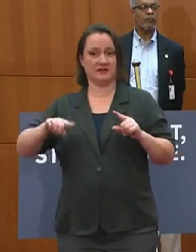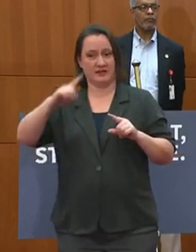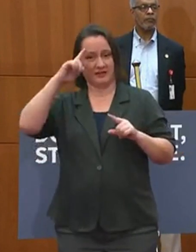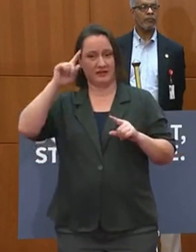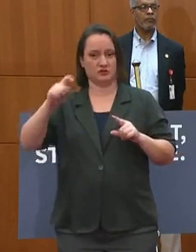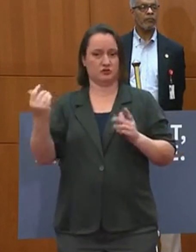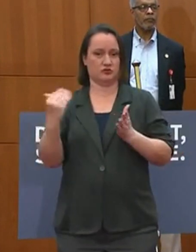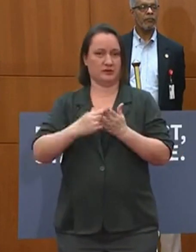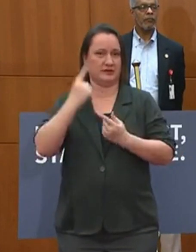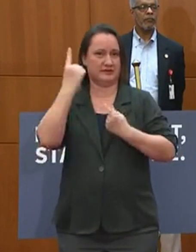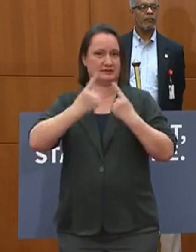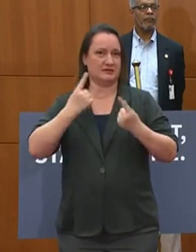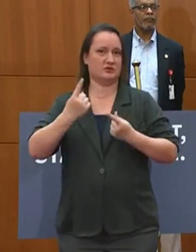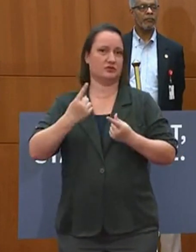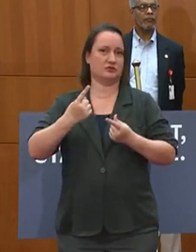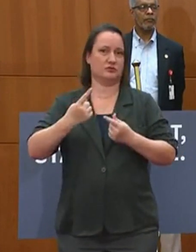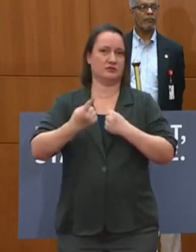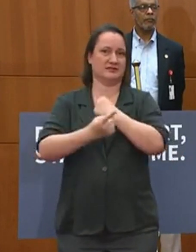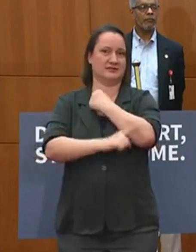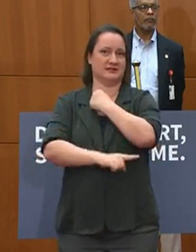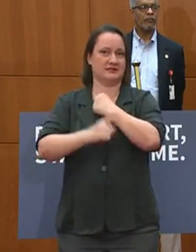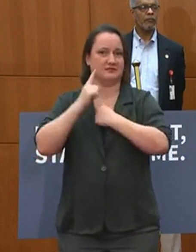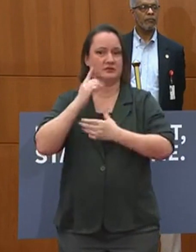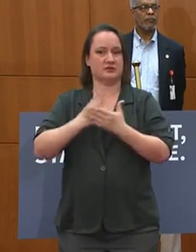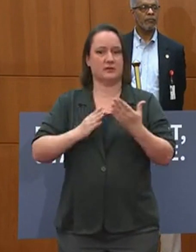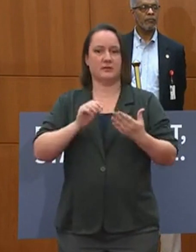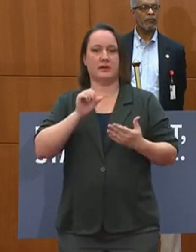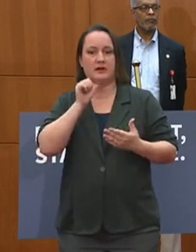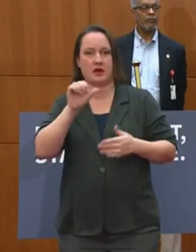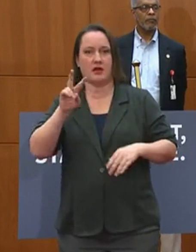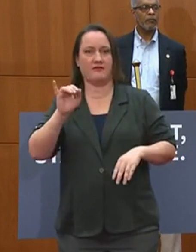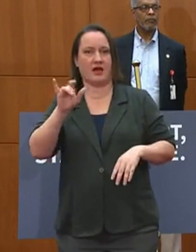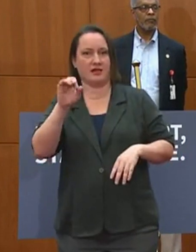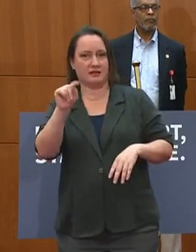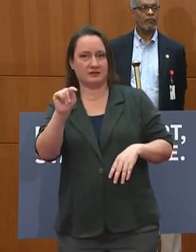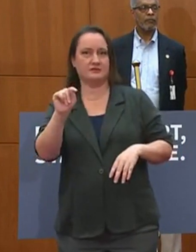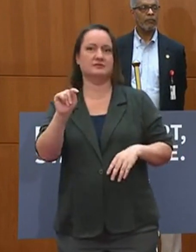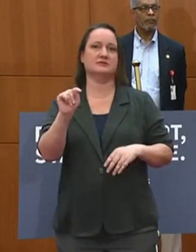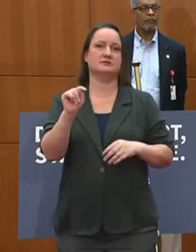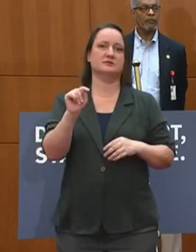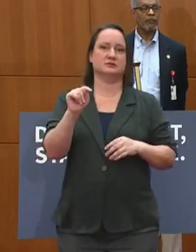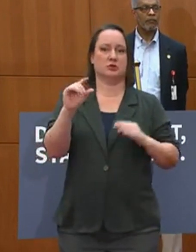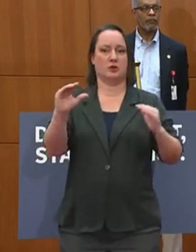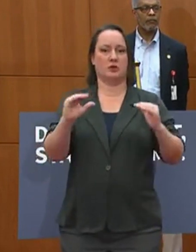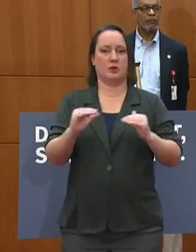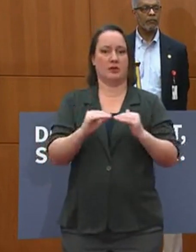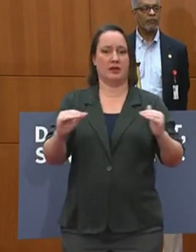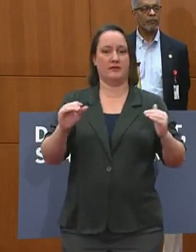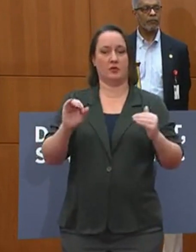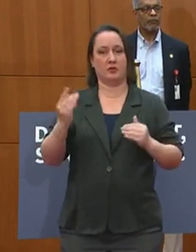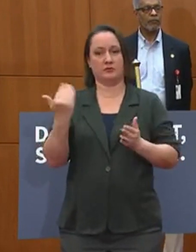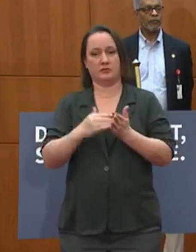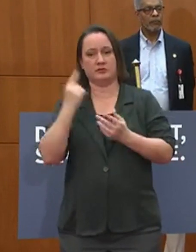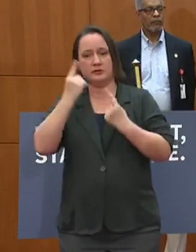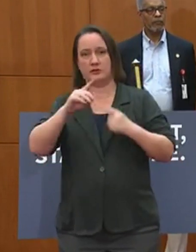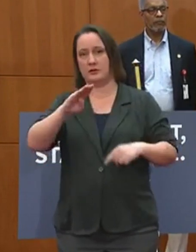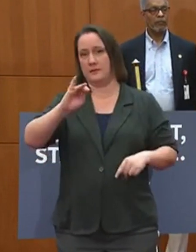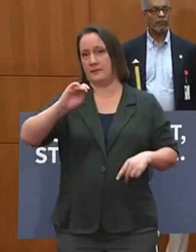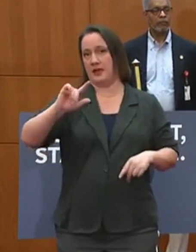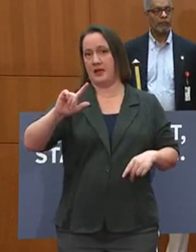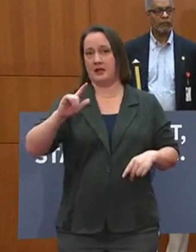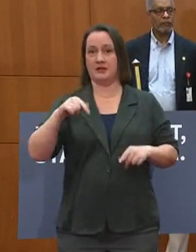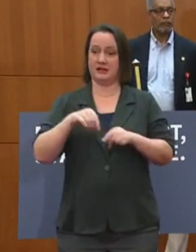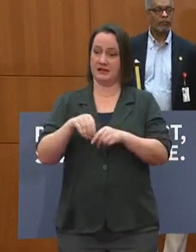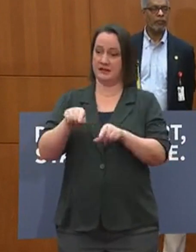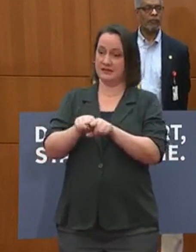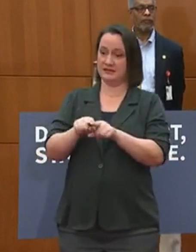reconsider sentences for some of these nonviolent low-level offenses or even bail decisions. We're hearing in the same